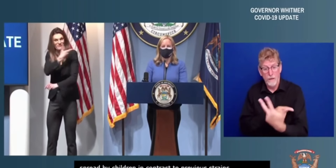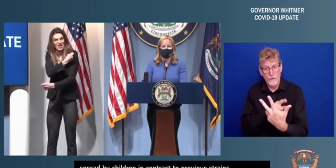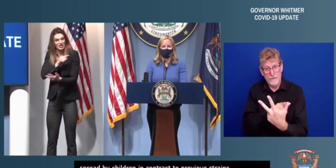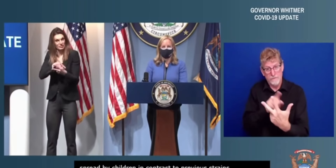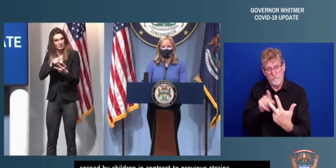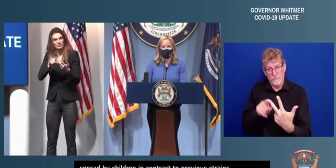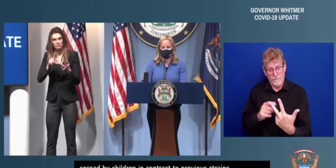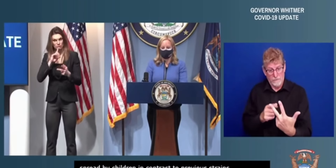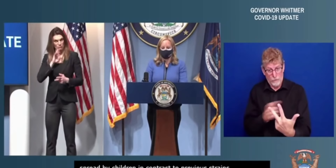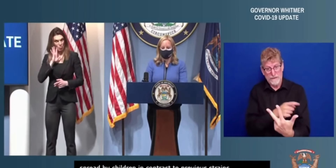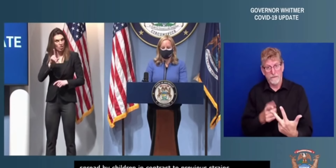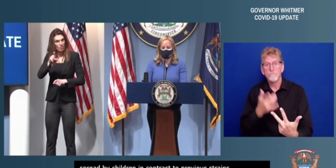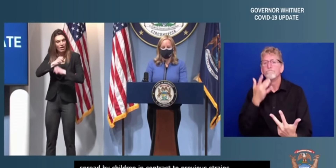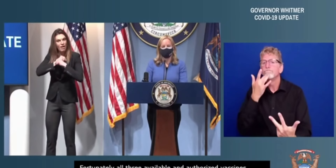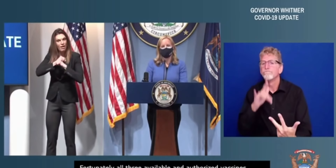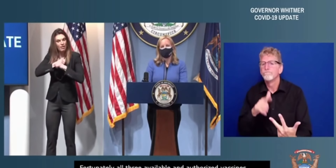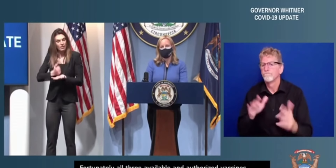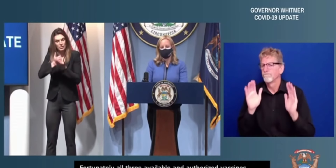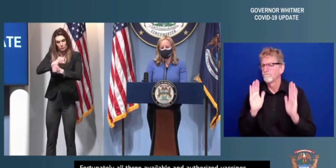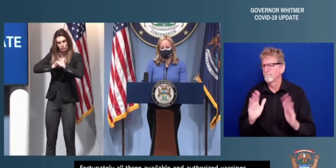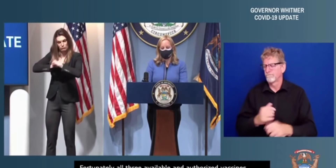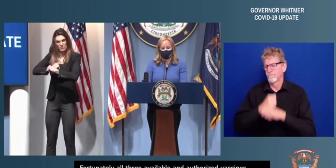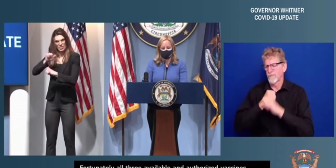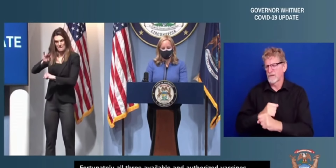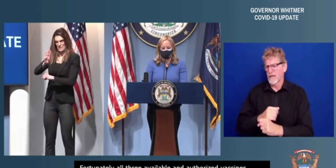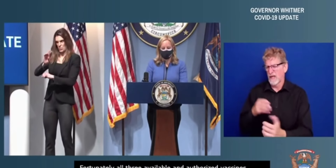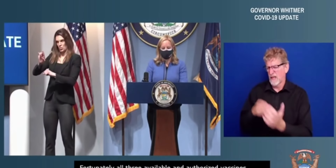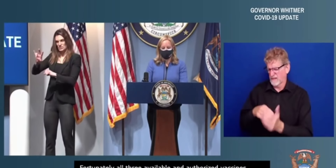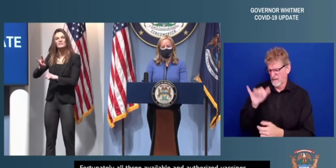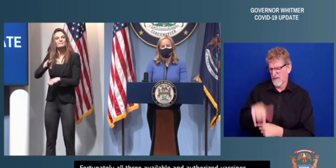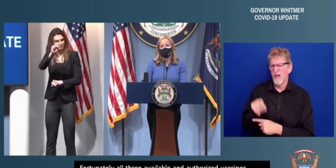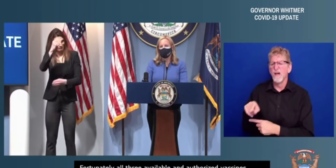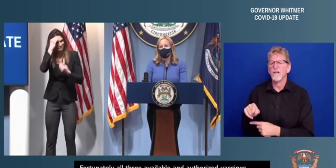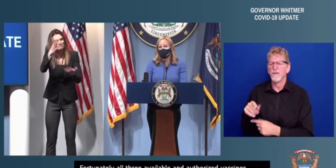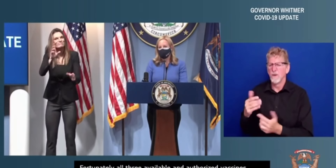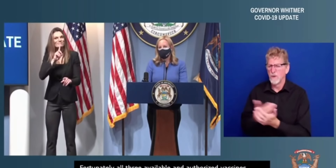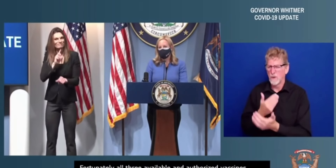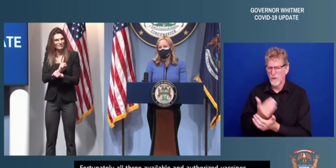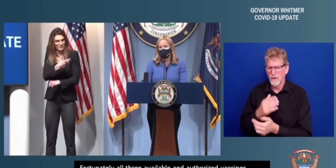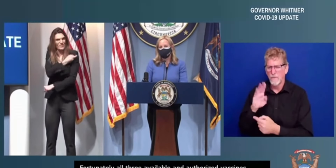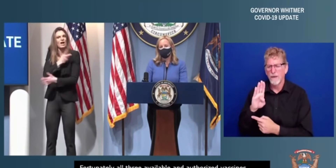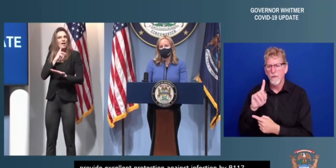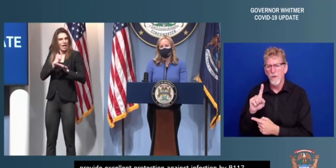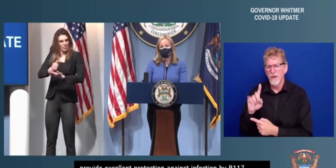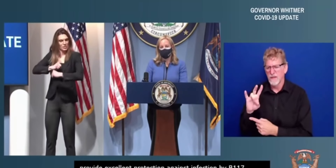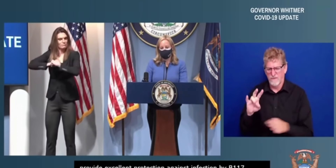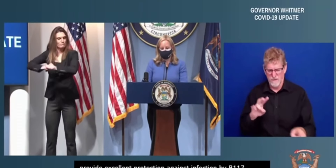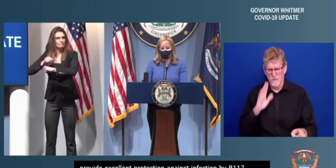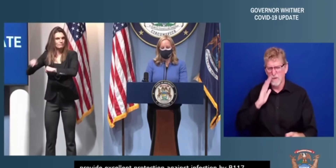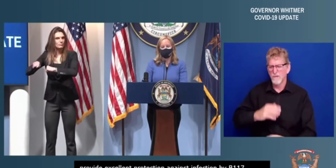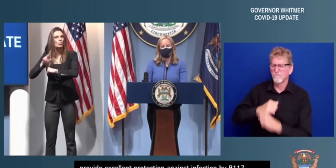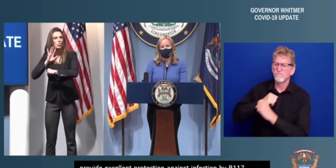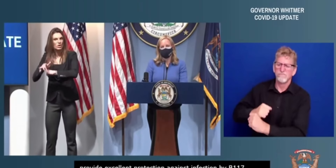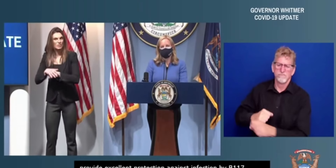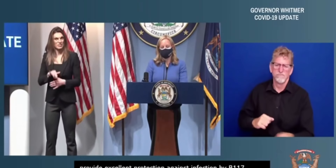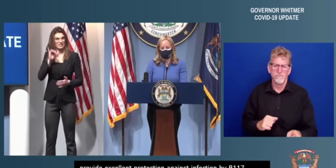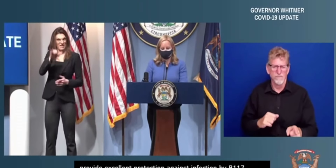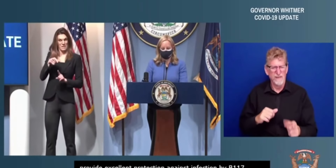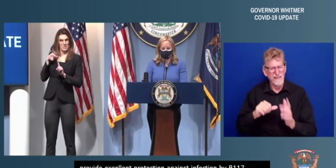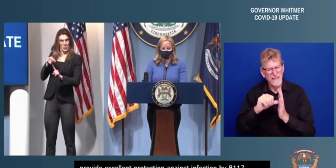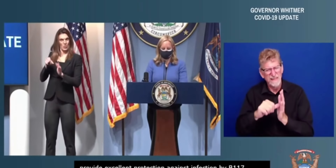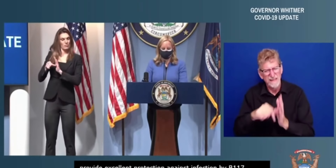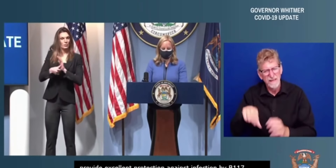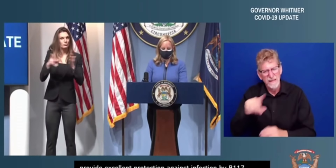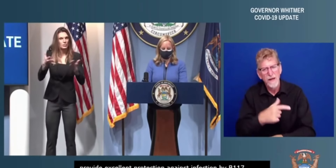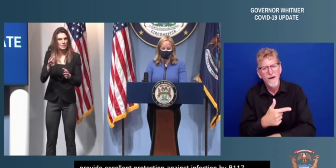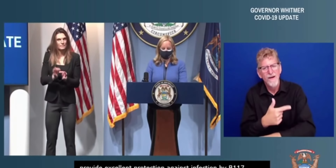excellent protection against infection by B117, which reinforces why getting your vaccine is so